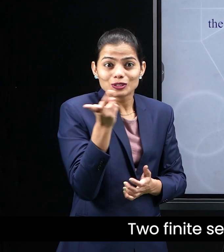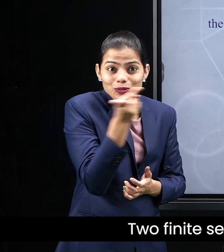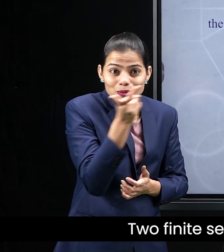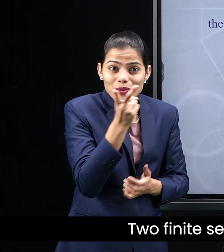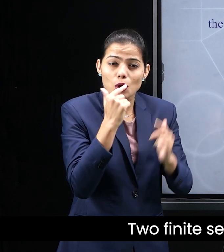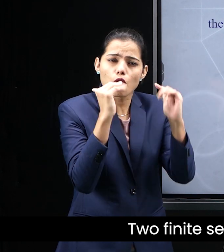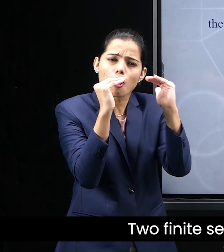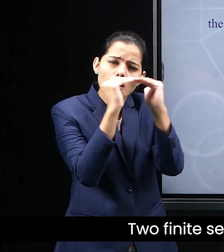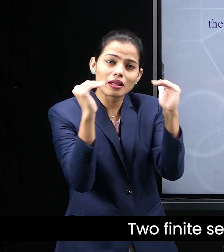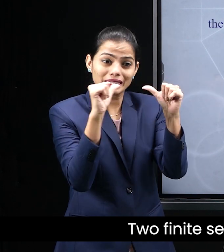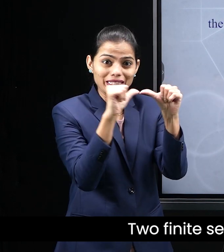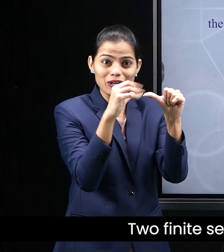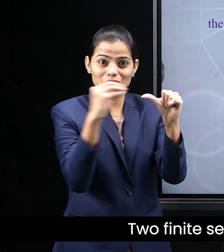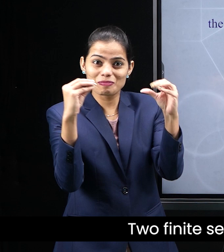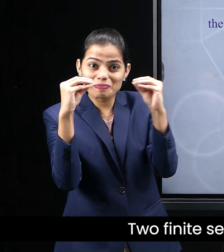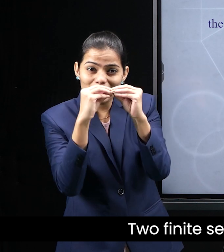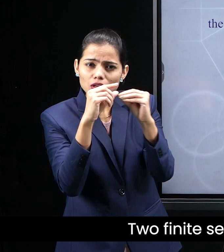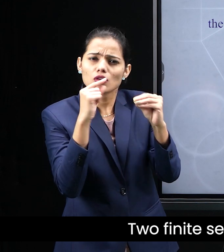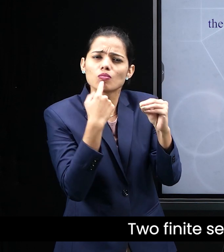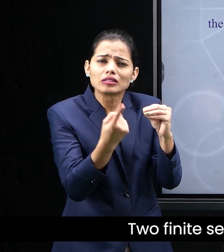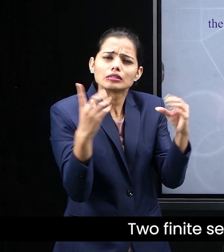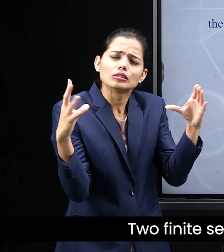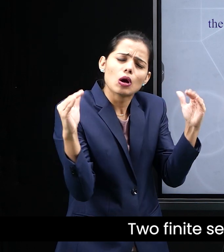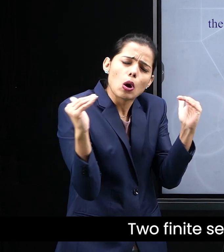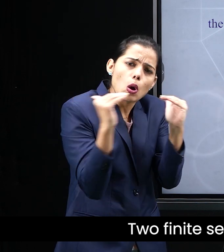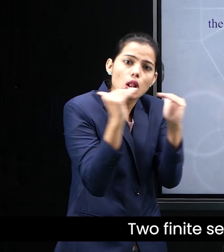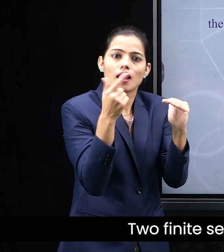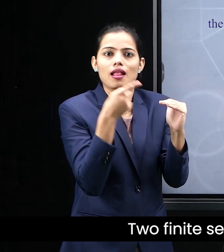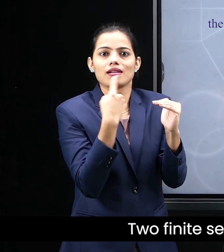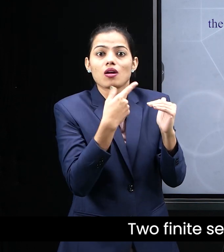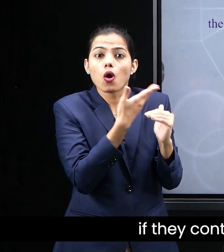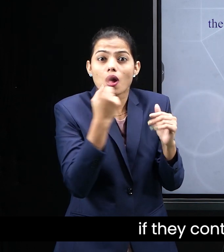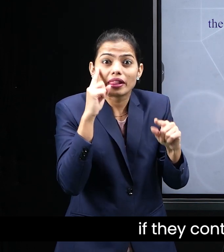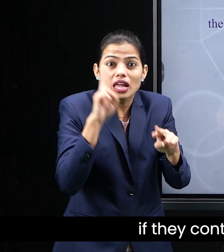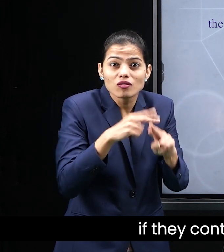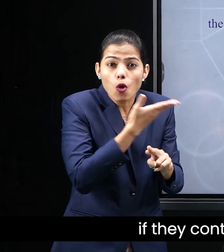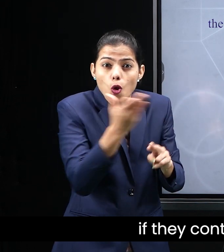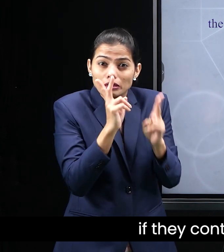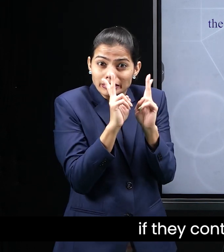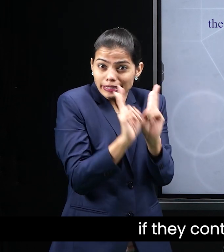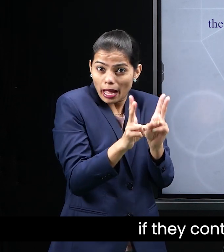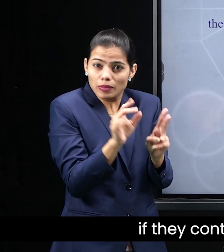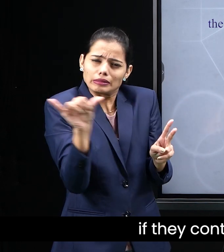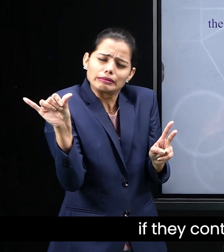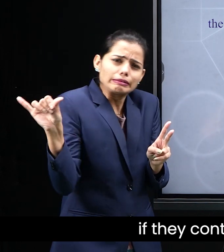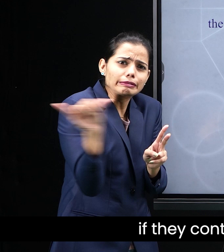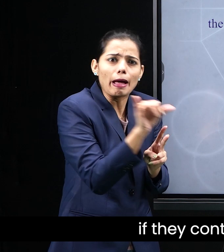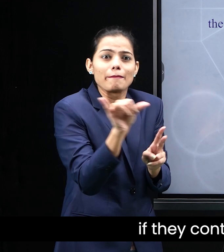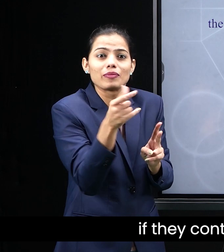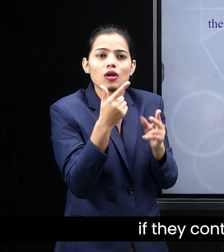Two finite sets A and B are said to be equivalent if they contain the same number of elements.